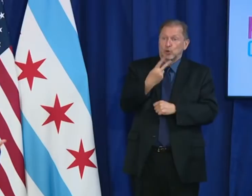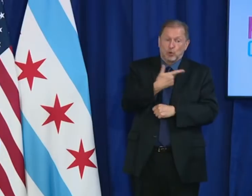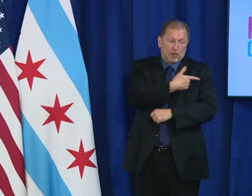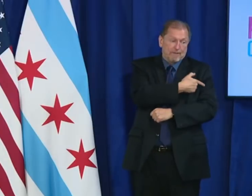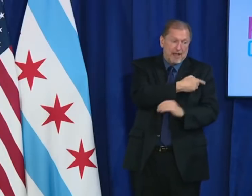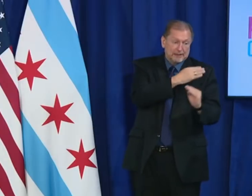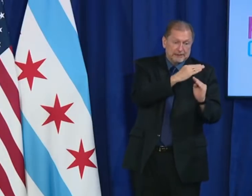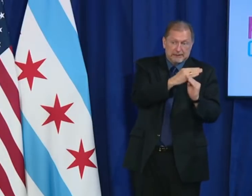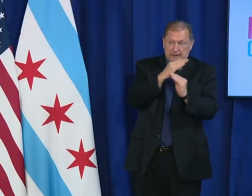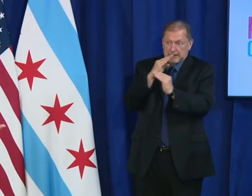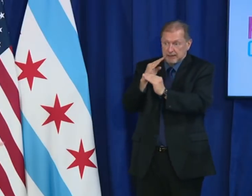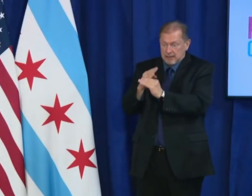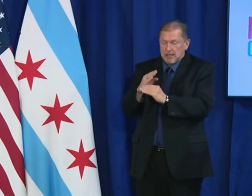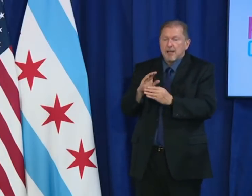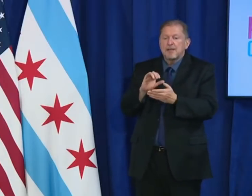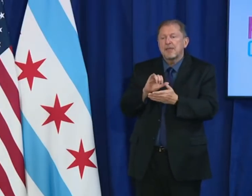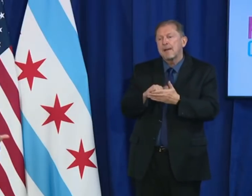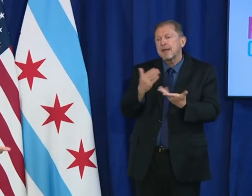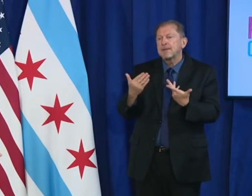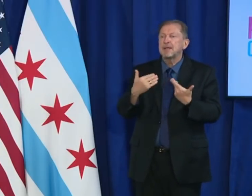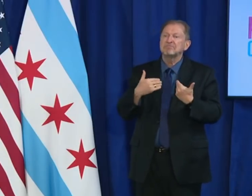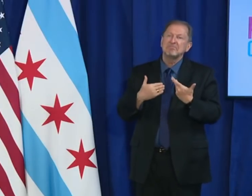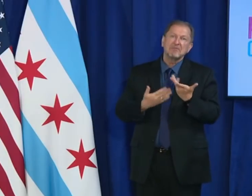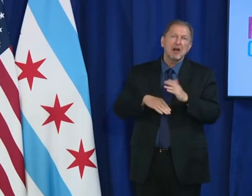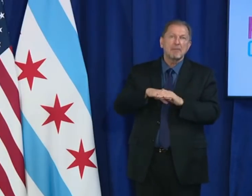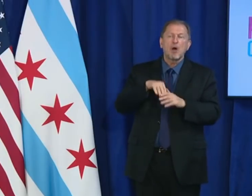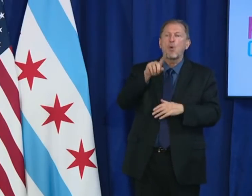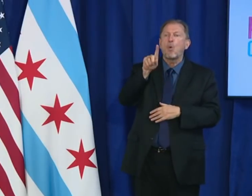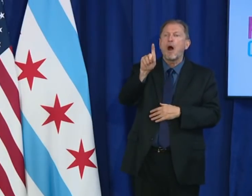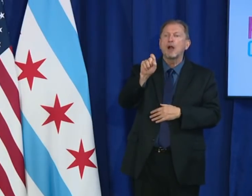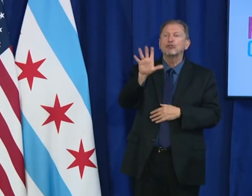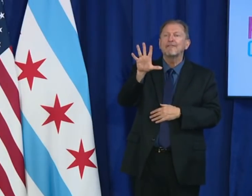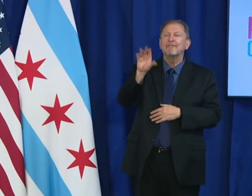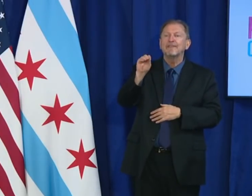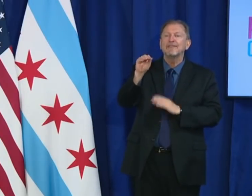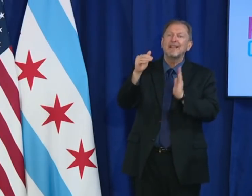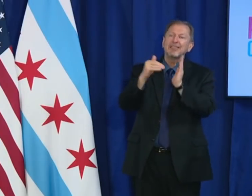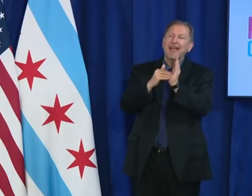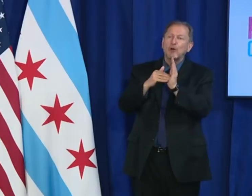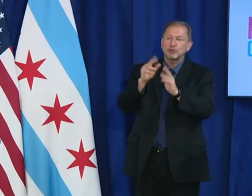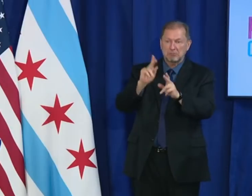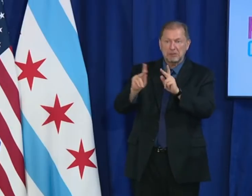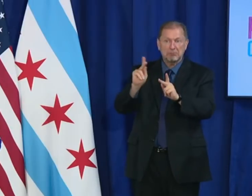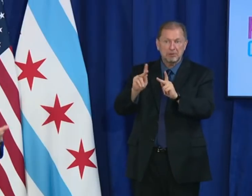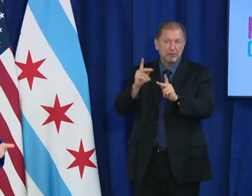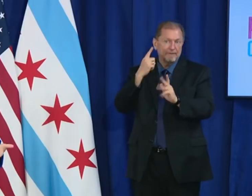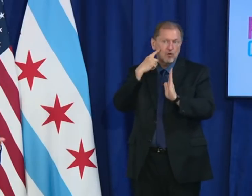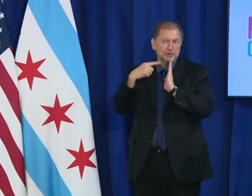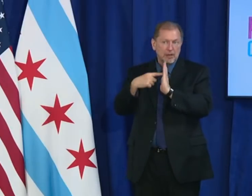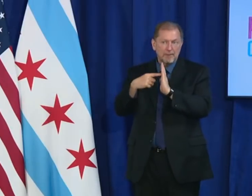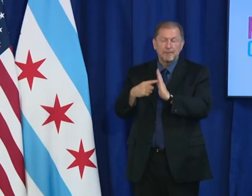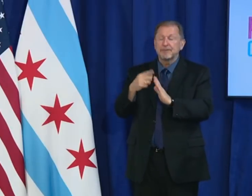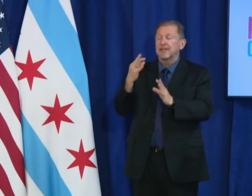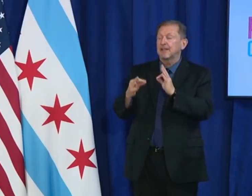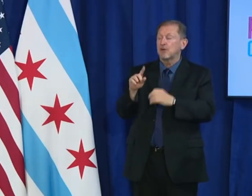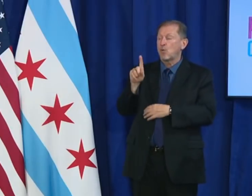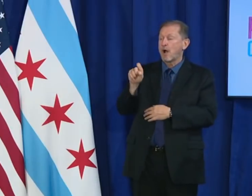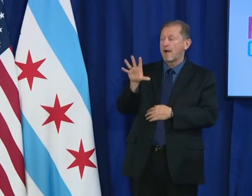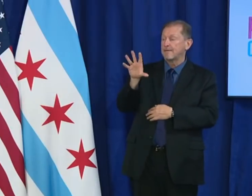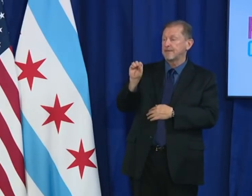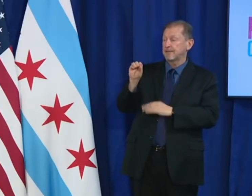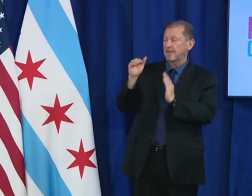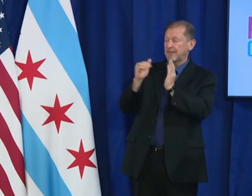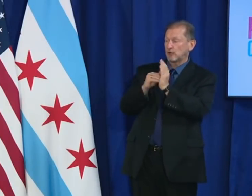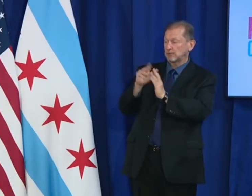received enough to vaccinate, say, 150,000 people, for example, what would that look like related to